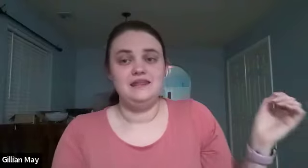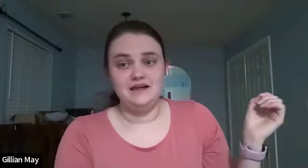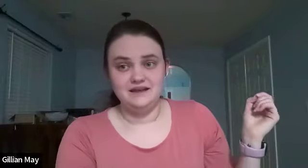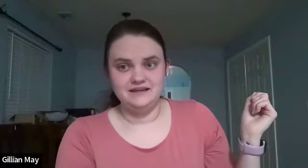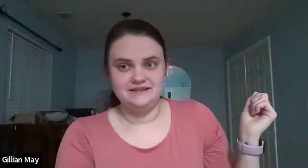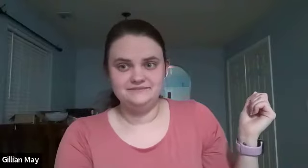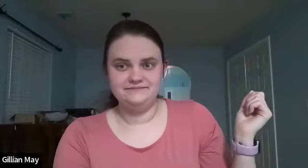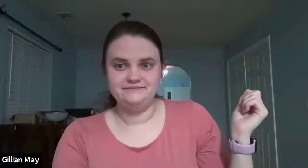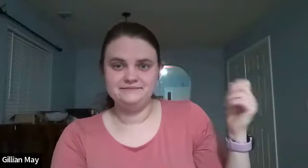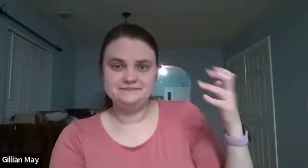Lion,